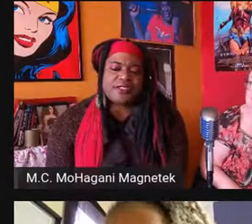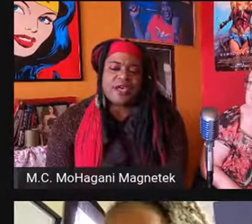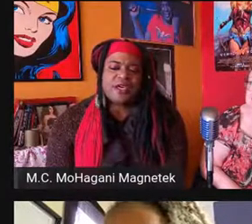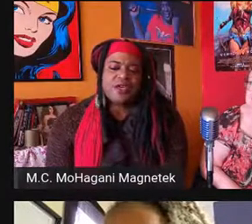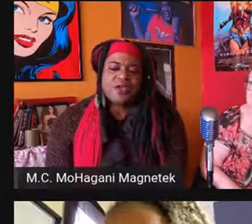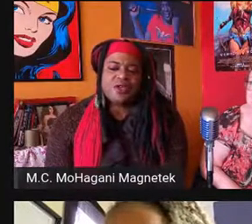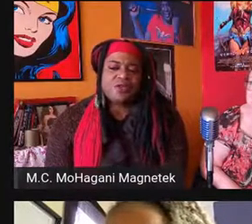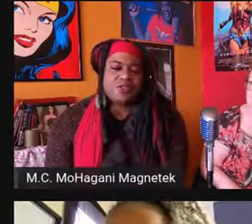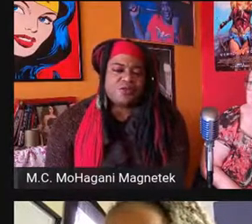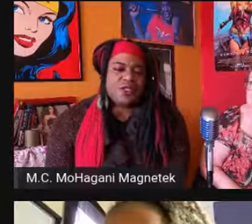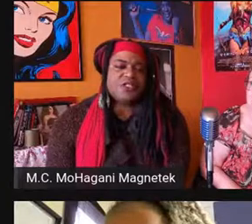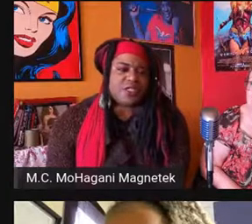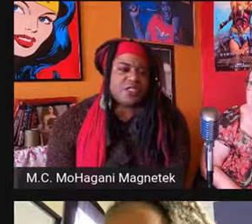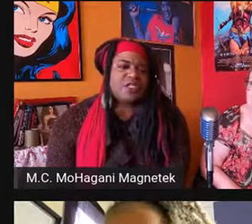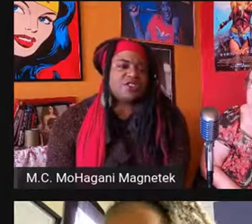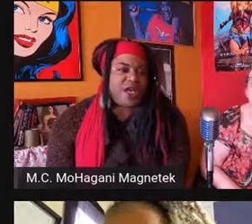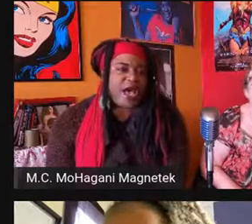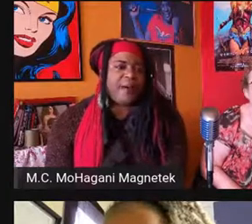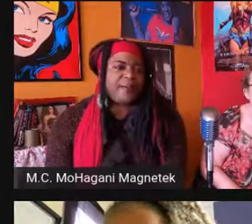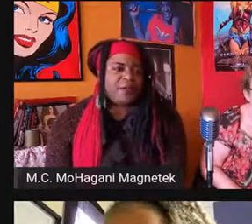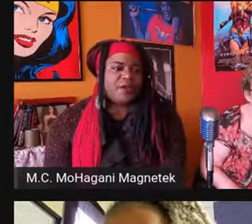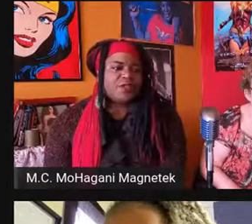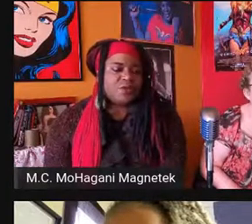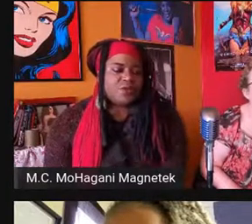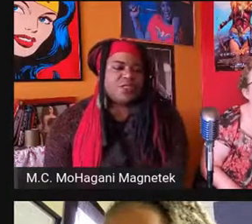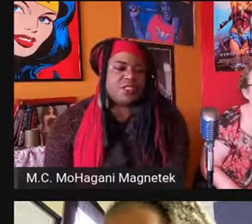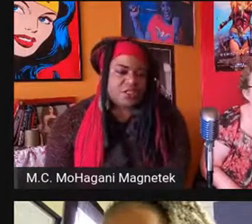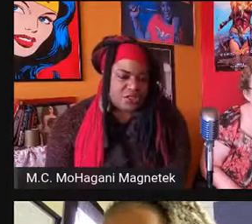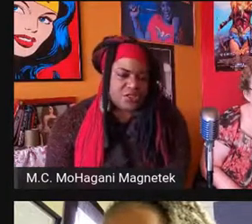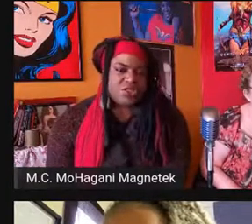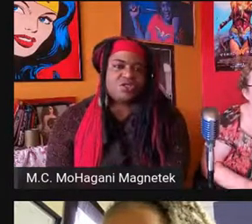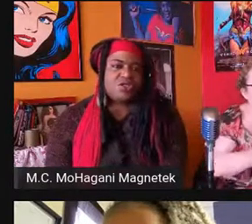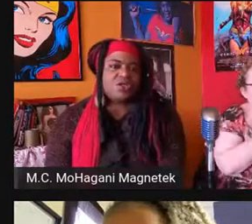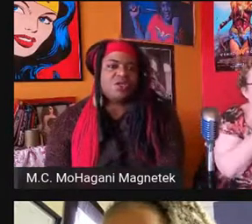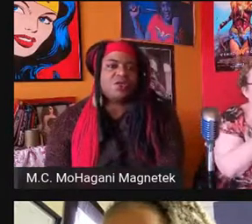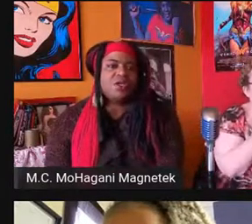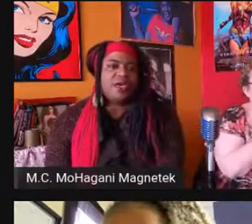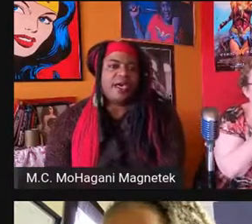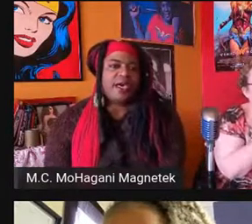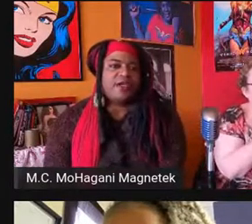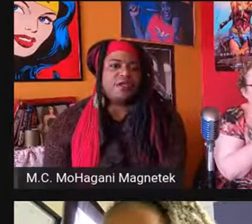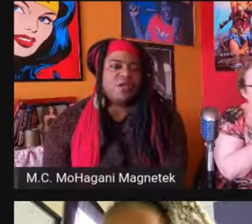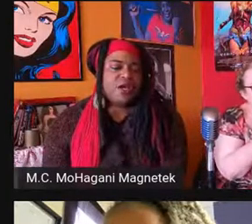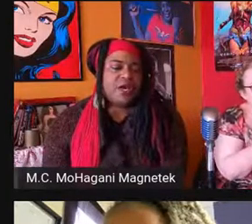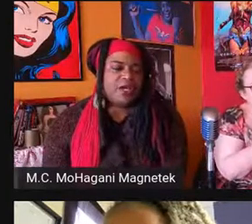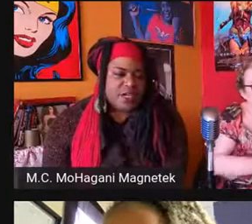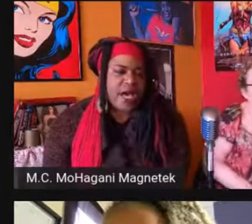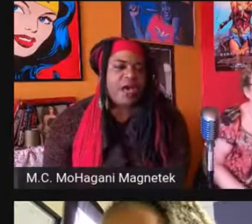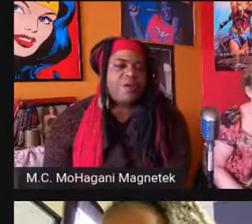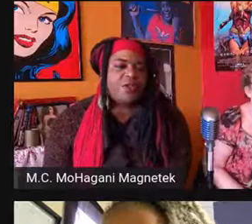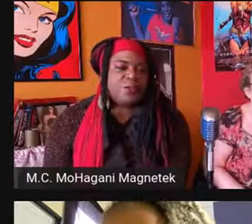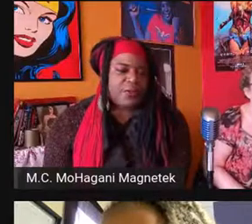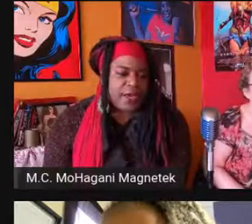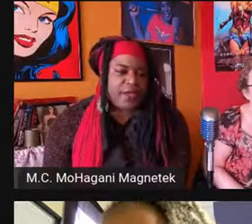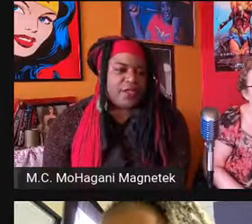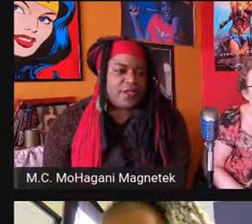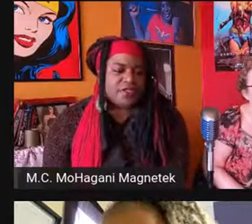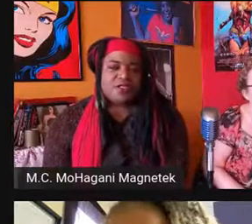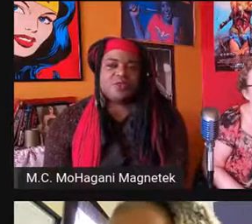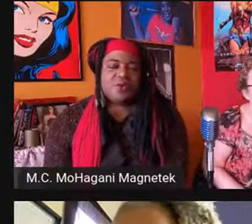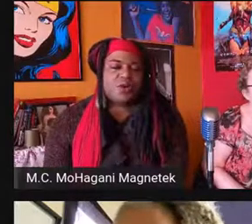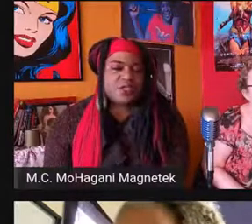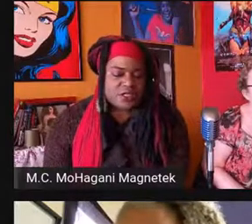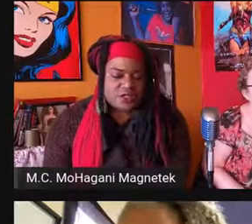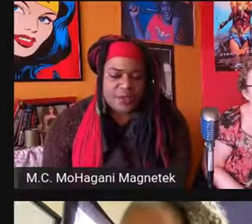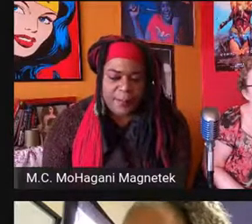was like, you know, we really did a good job, you know, at the quarantine sister circle. And at a time when the planet needs